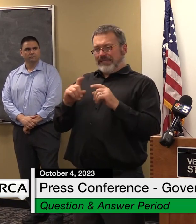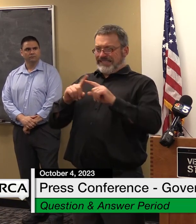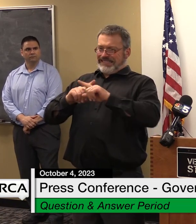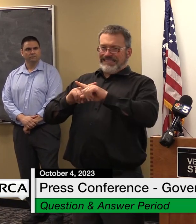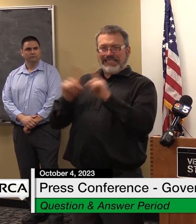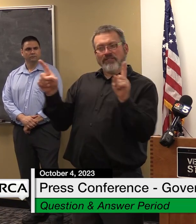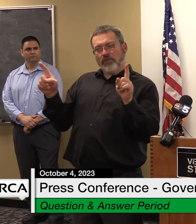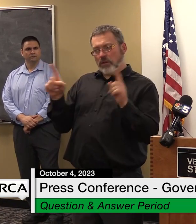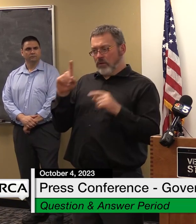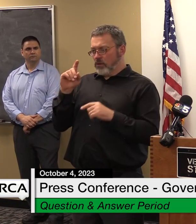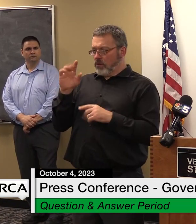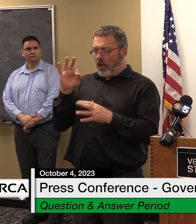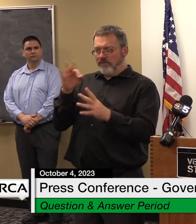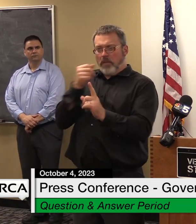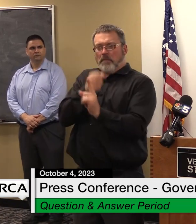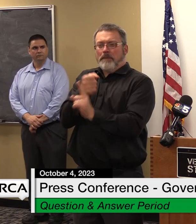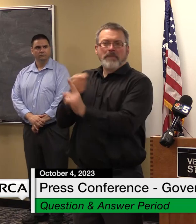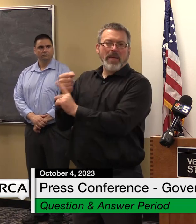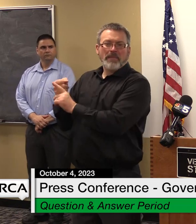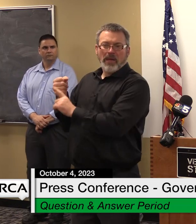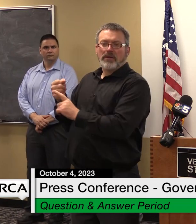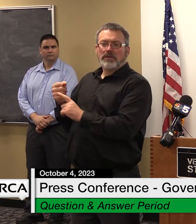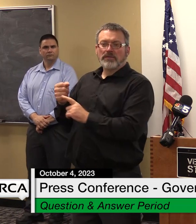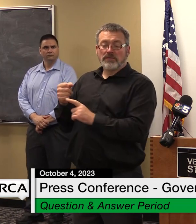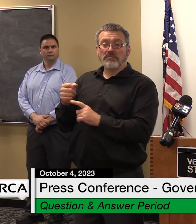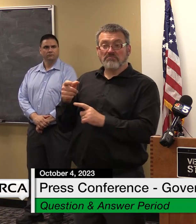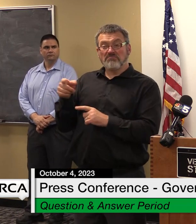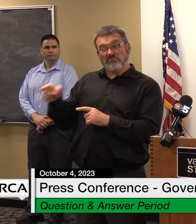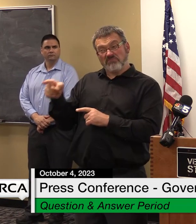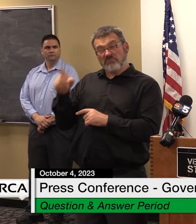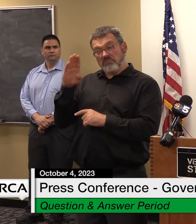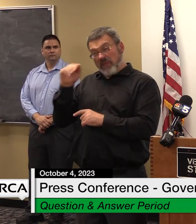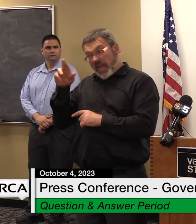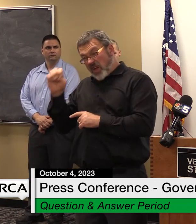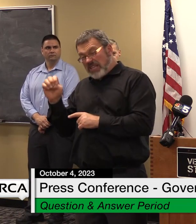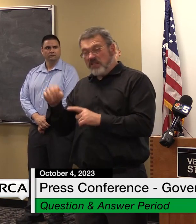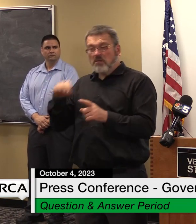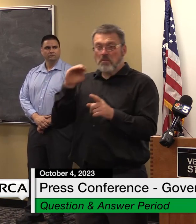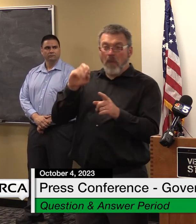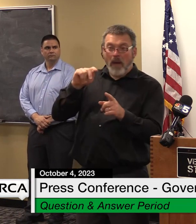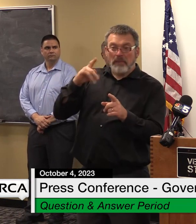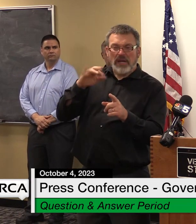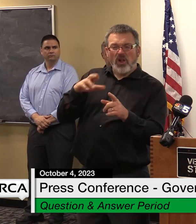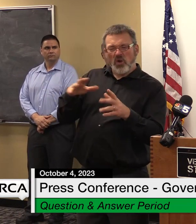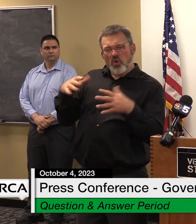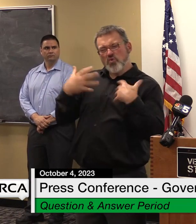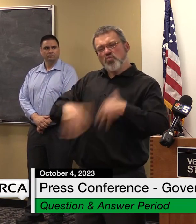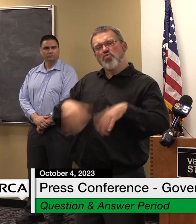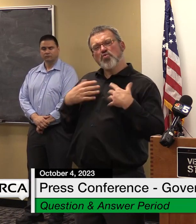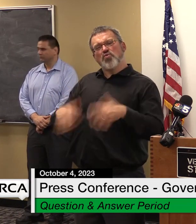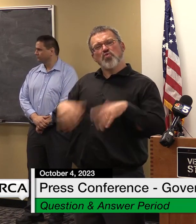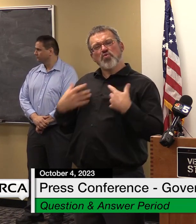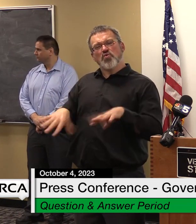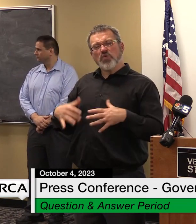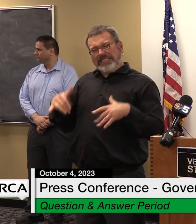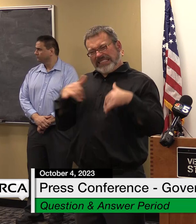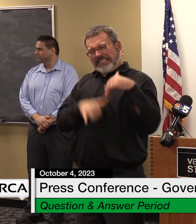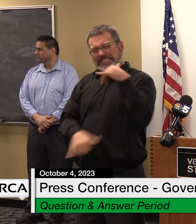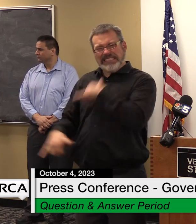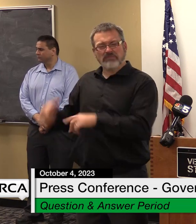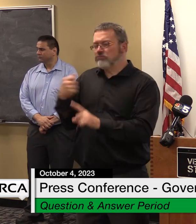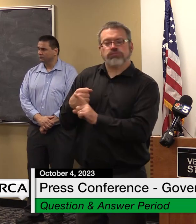from Barrie to Montpelier, for instance, and we know how hard Montpelier was hit, but I'd say there's at least twice the debris